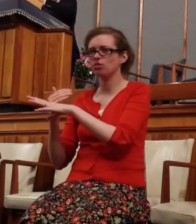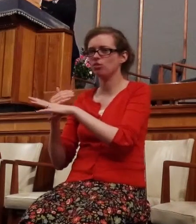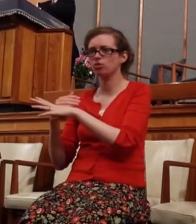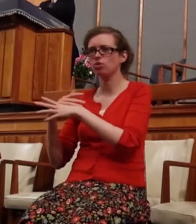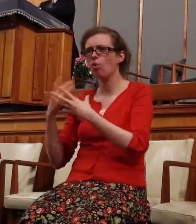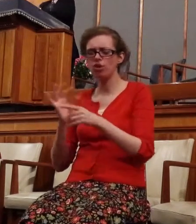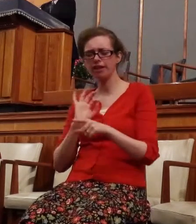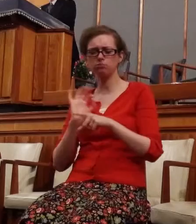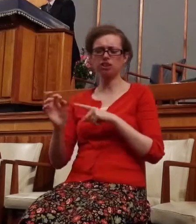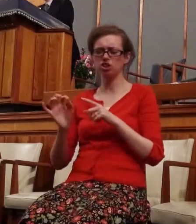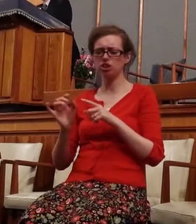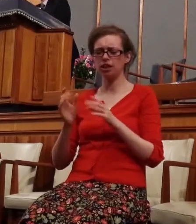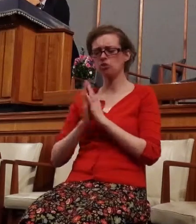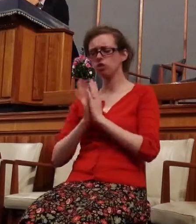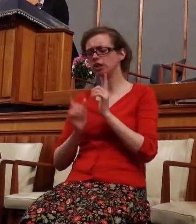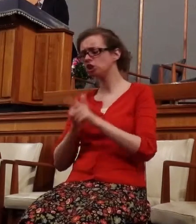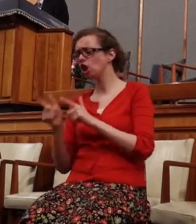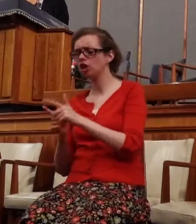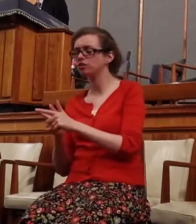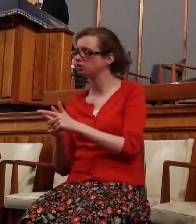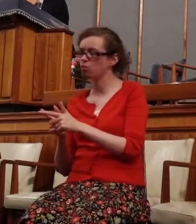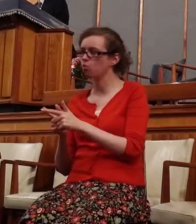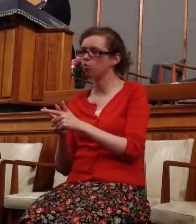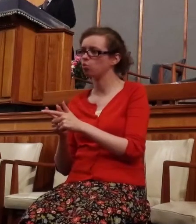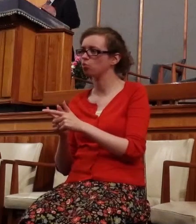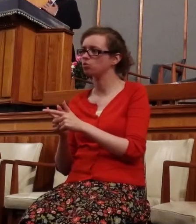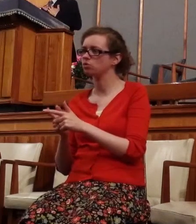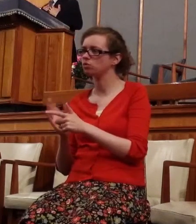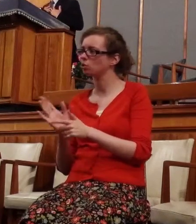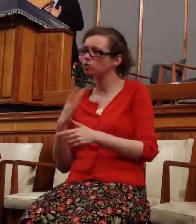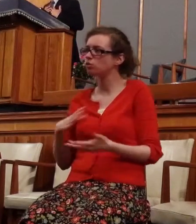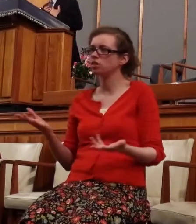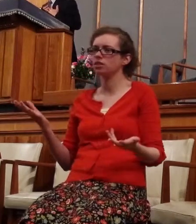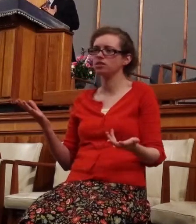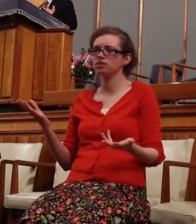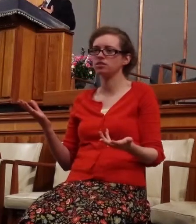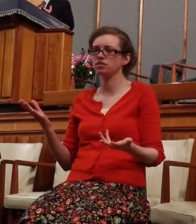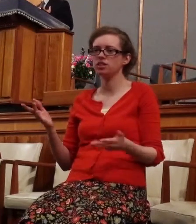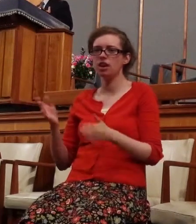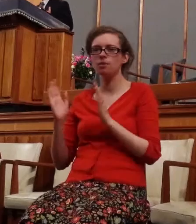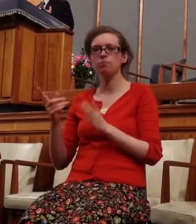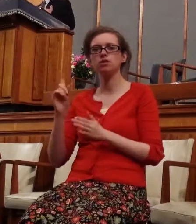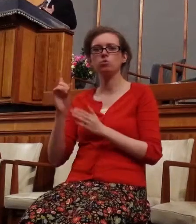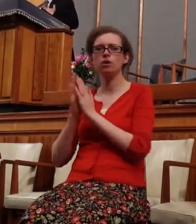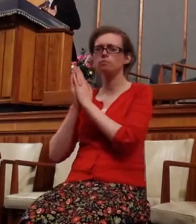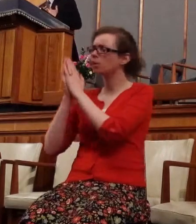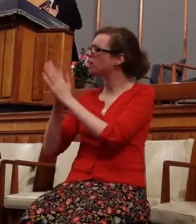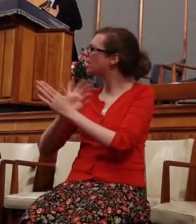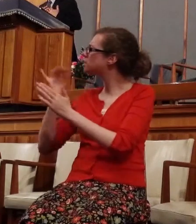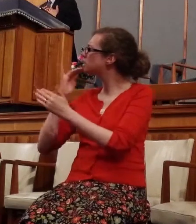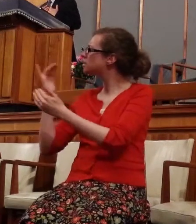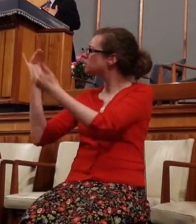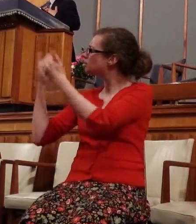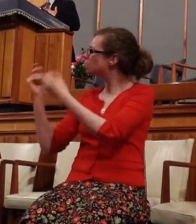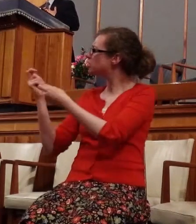doesn't require your prayer. The only prayer you can pray tonight, oh Lord, be merciful unto me, a wretched